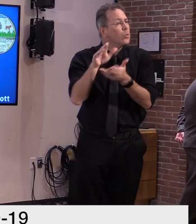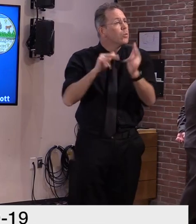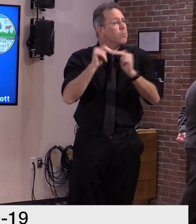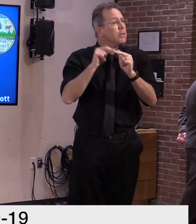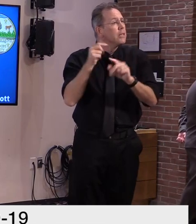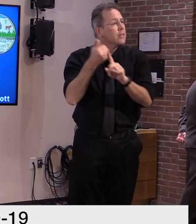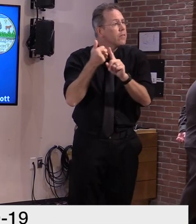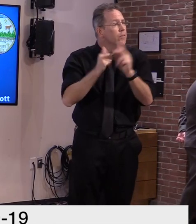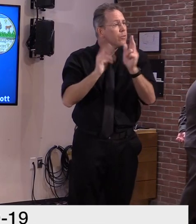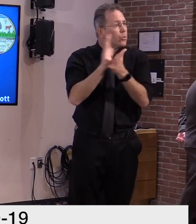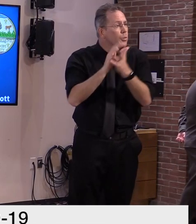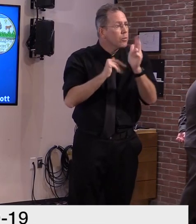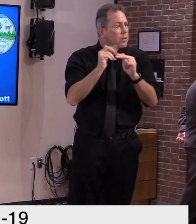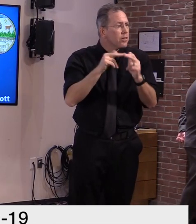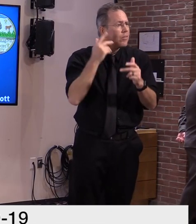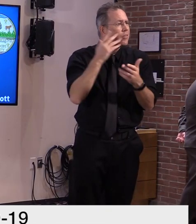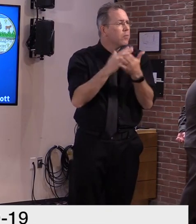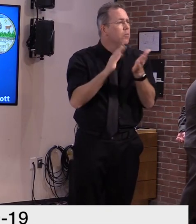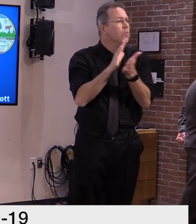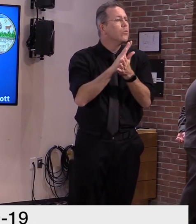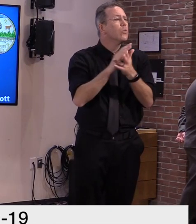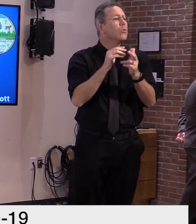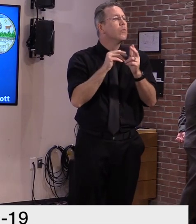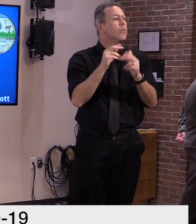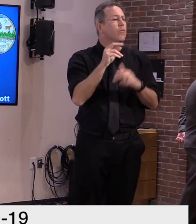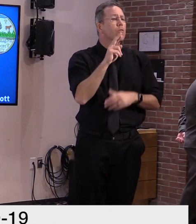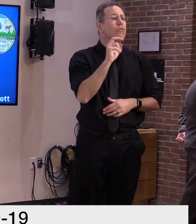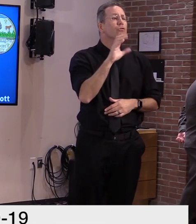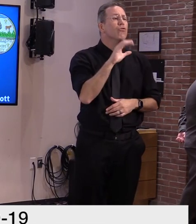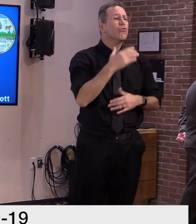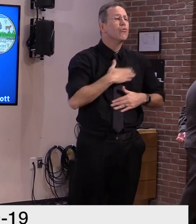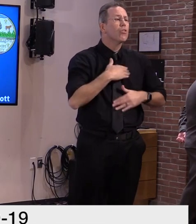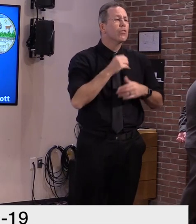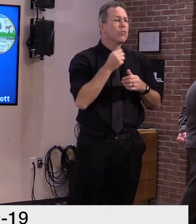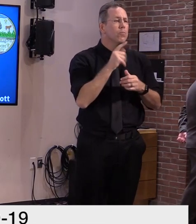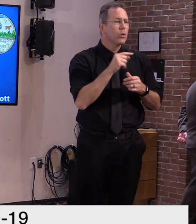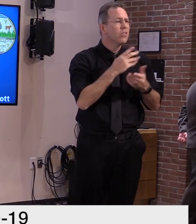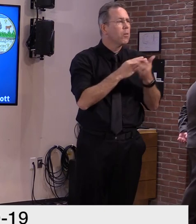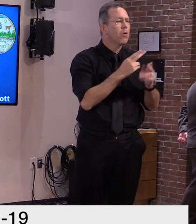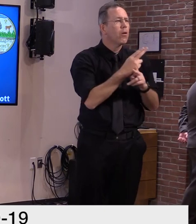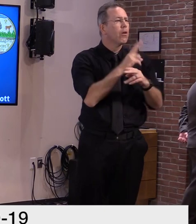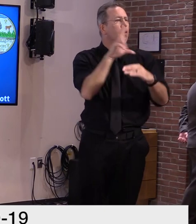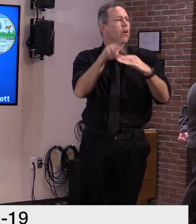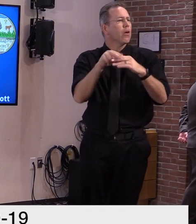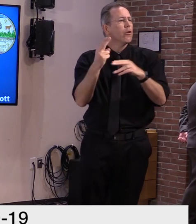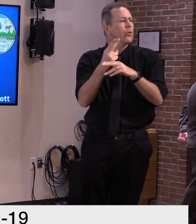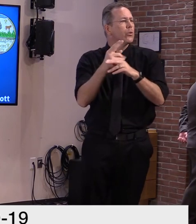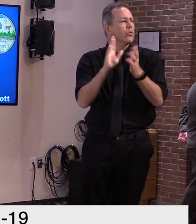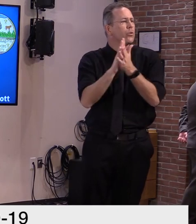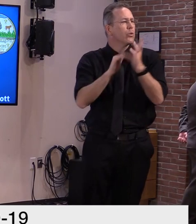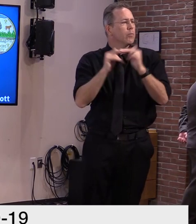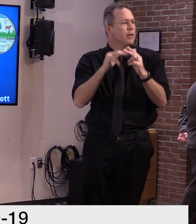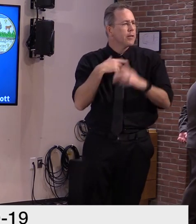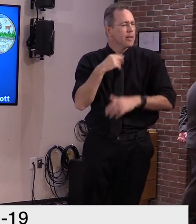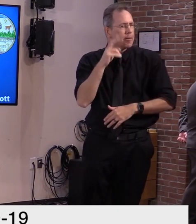for recreational sports programs, that the recreational sports program will need to follow the school-based